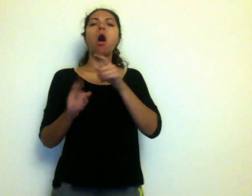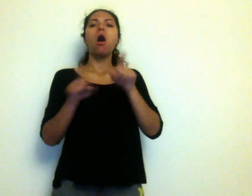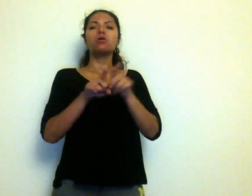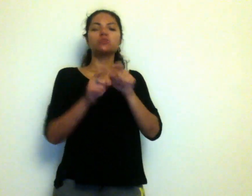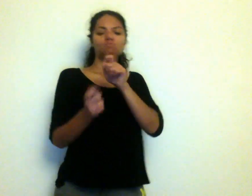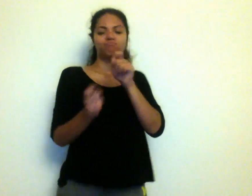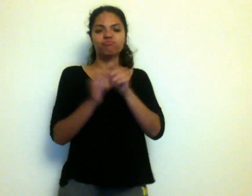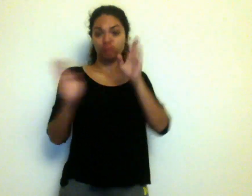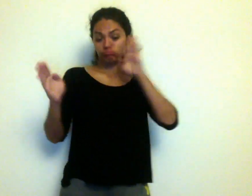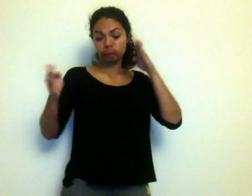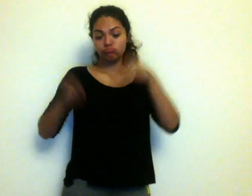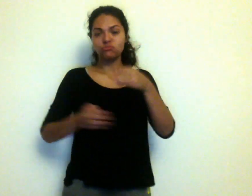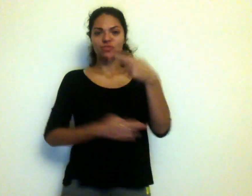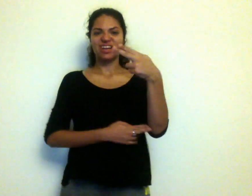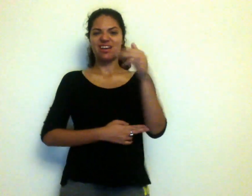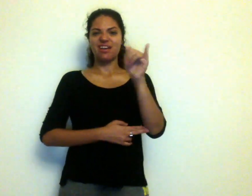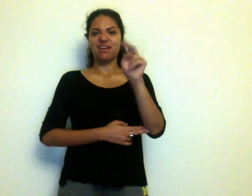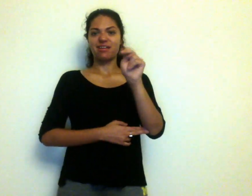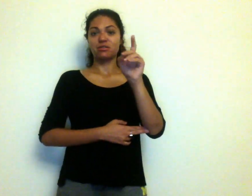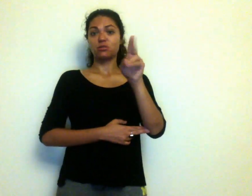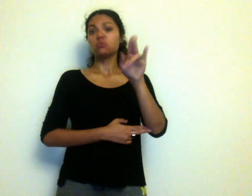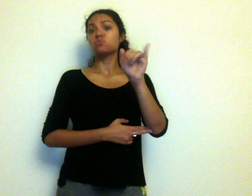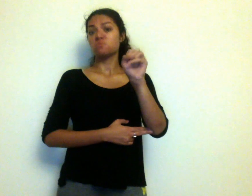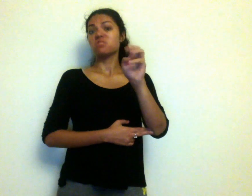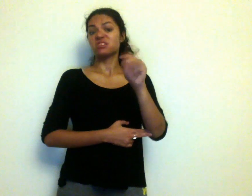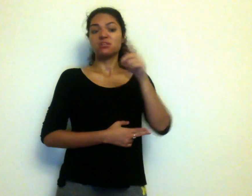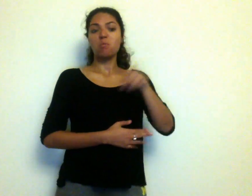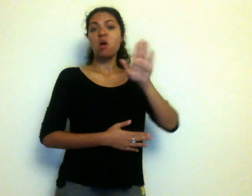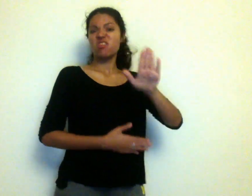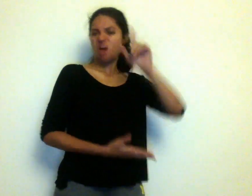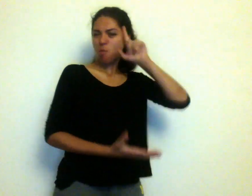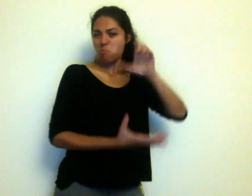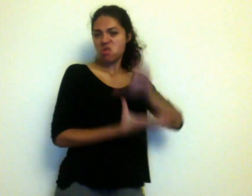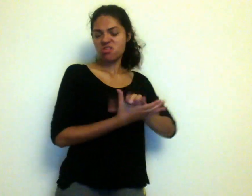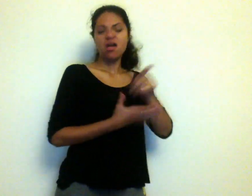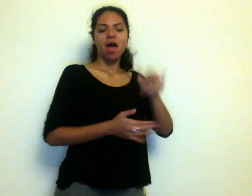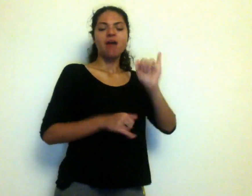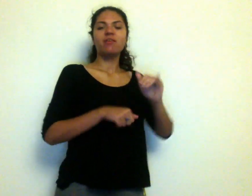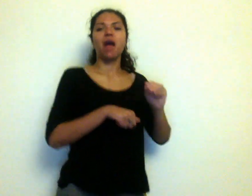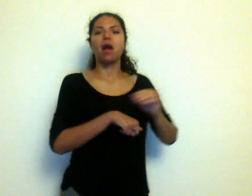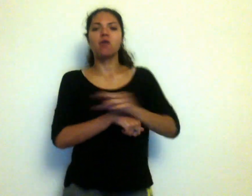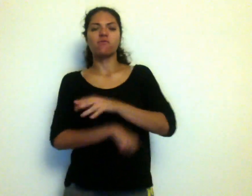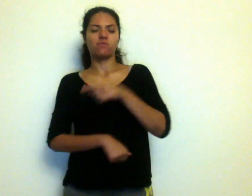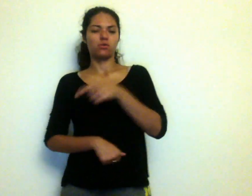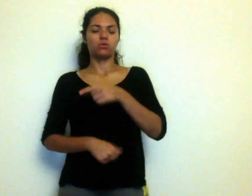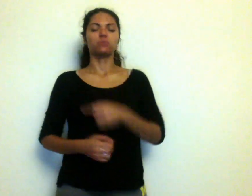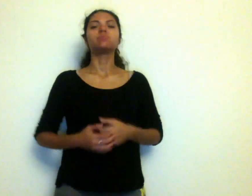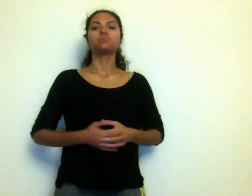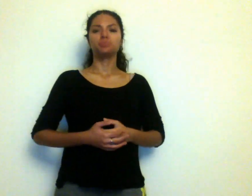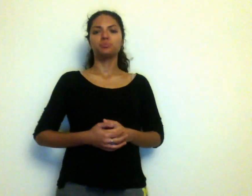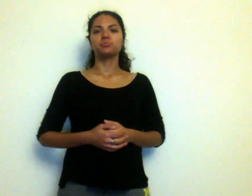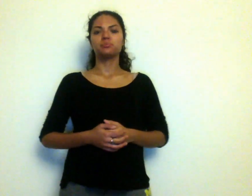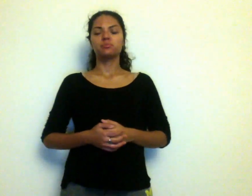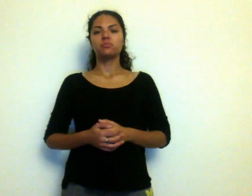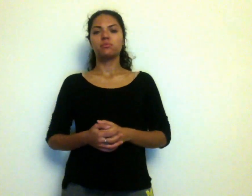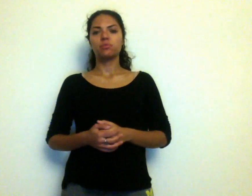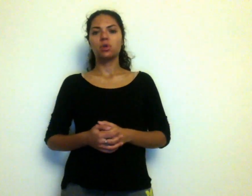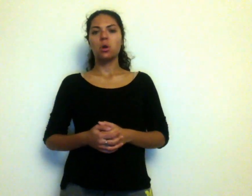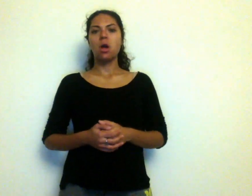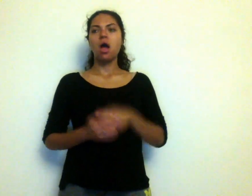beliefs originate. As we finish up today, Ravi will first discuss how Eastern beliefs made inroads into the West, and then he'll help us